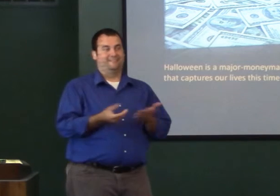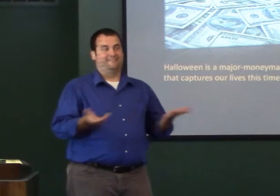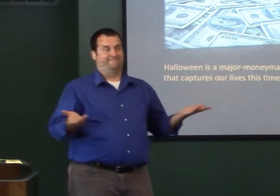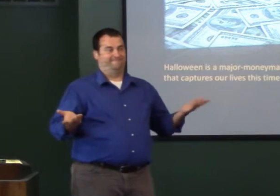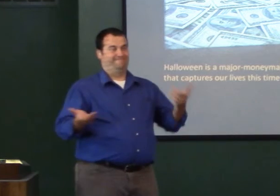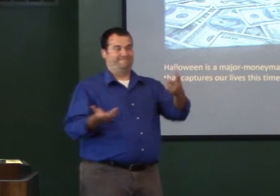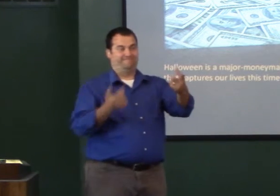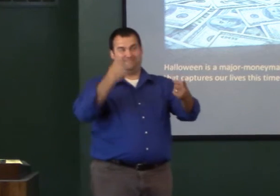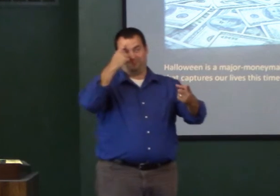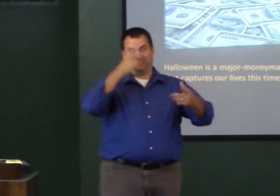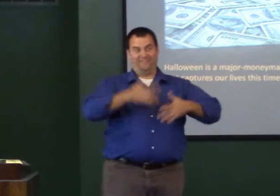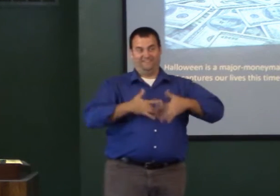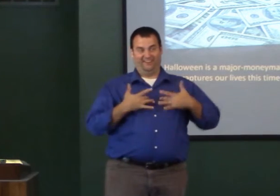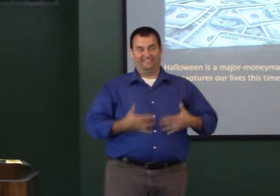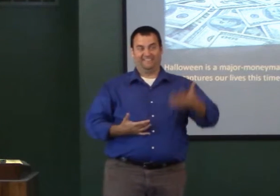most of the money